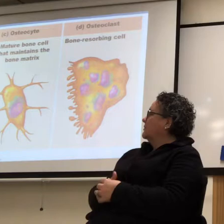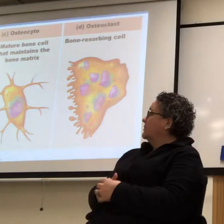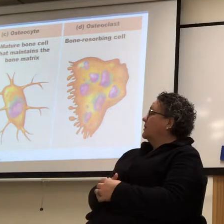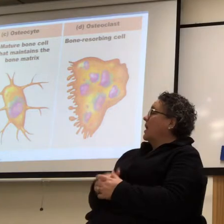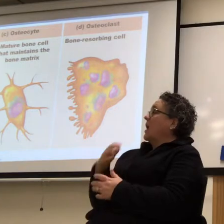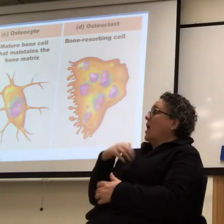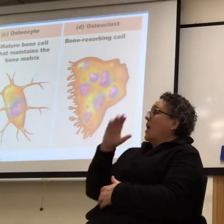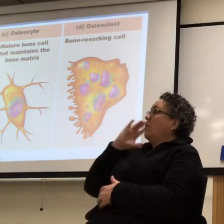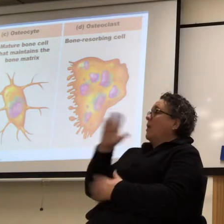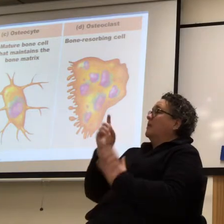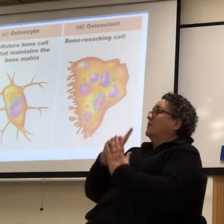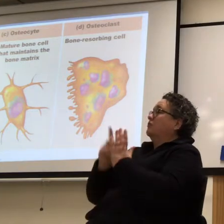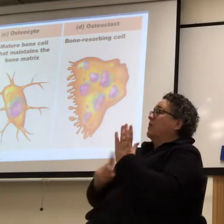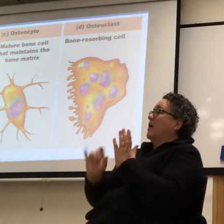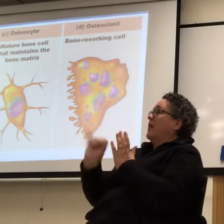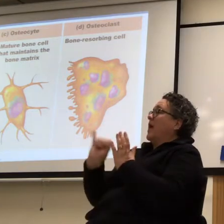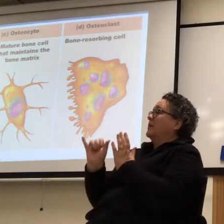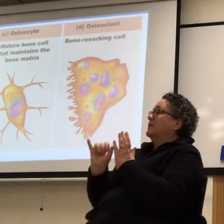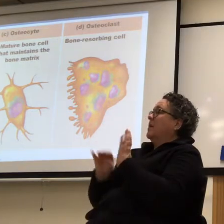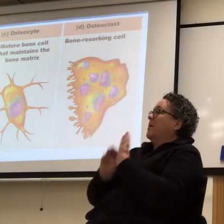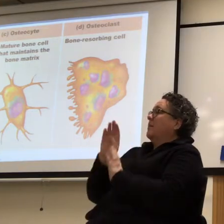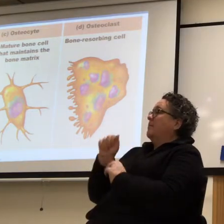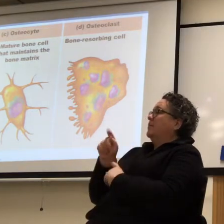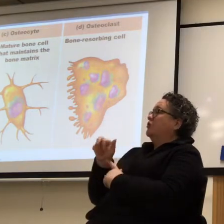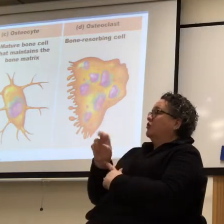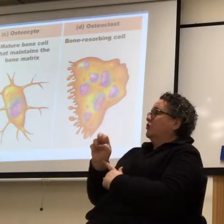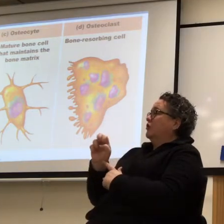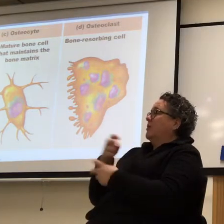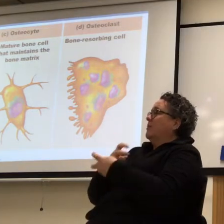I'll describe them as mature bone cell.